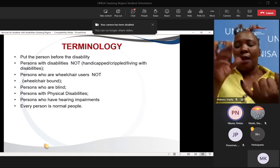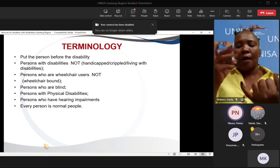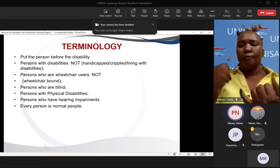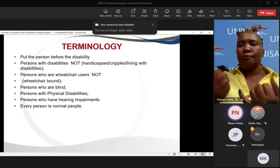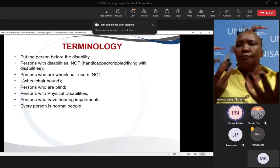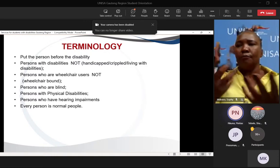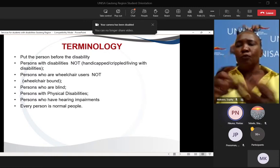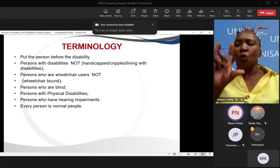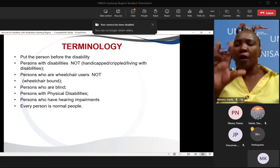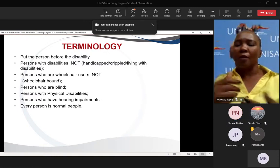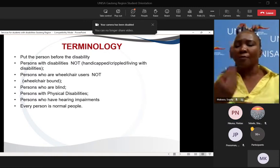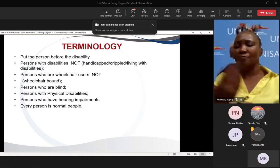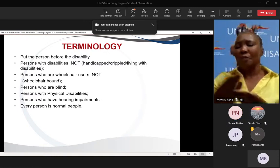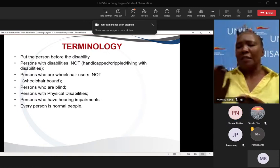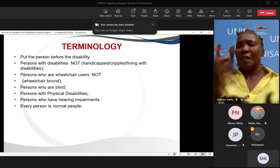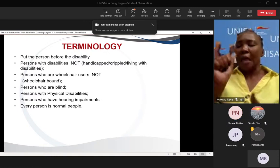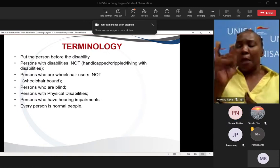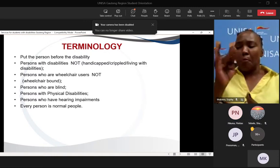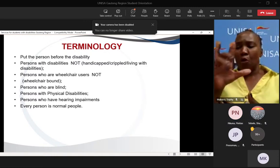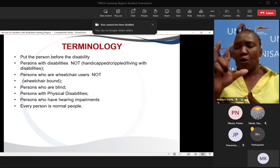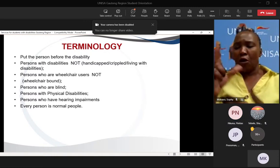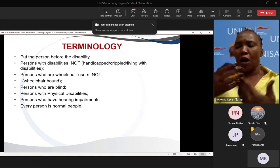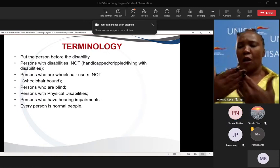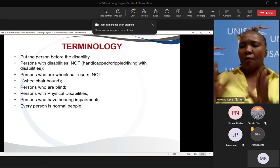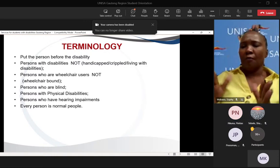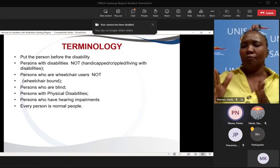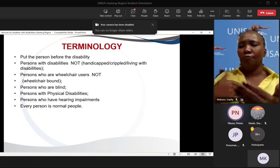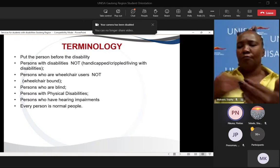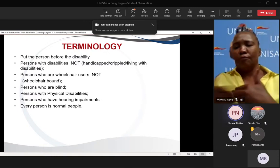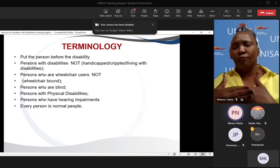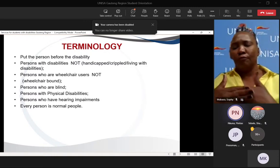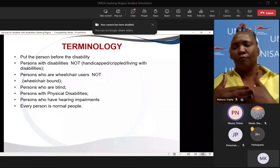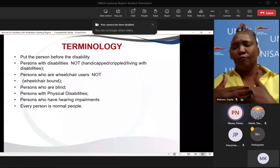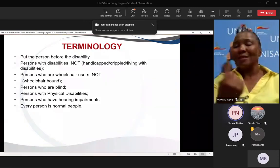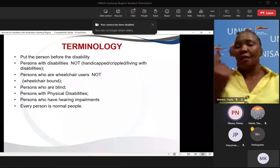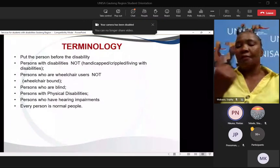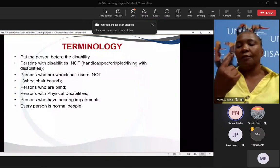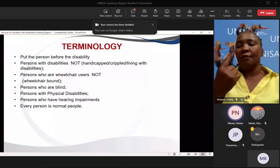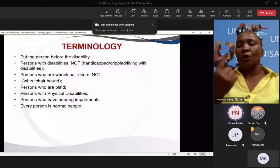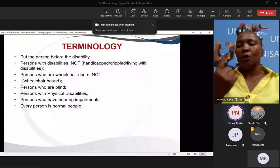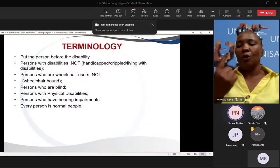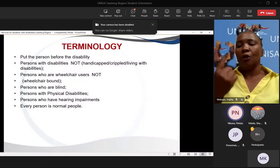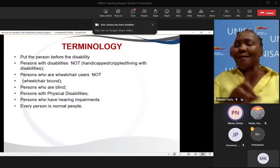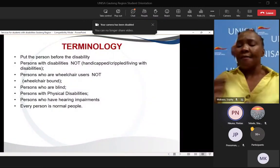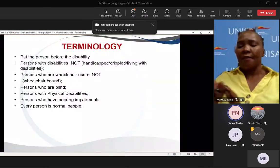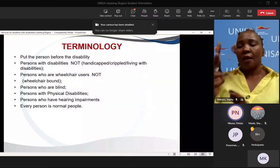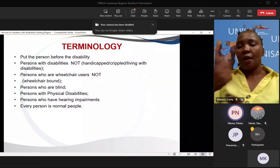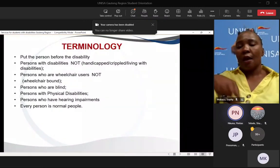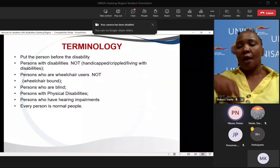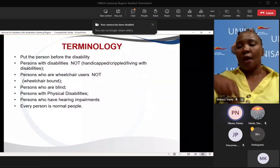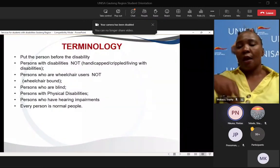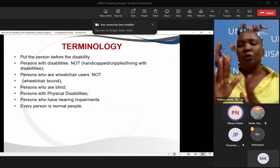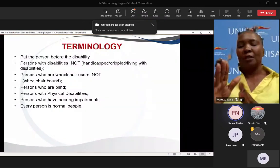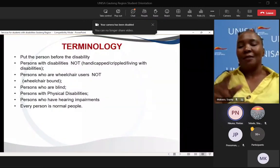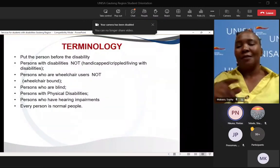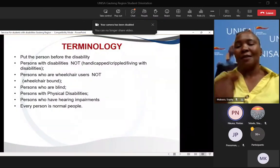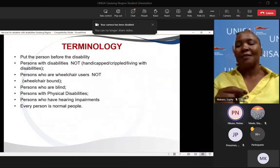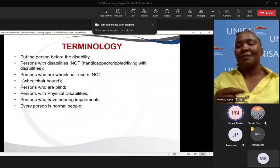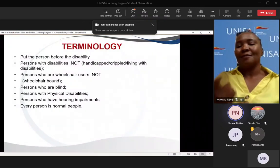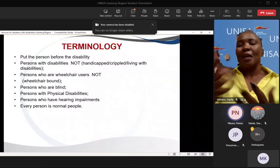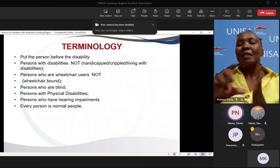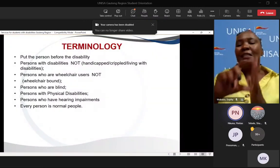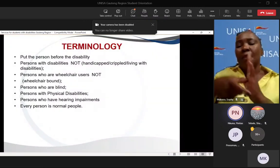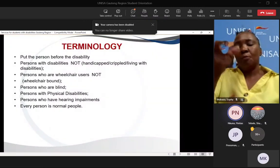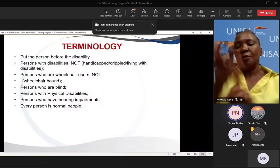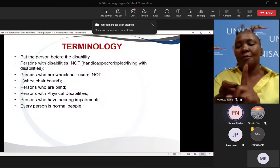to enable it please let us refrain from saying my fellow student is disabled no he's a student with a